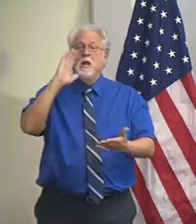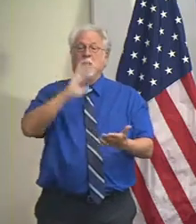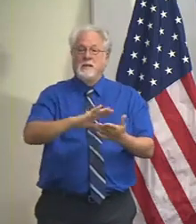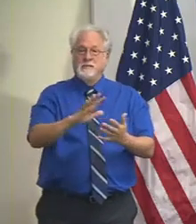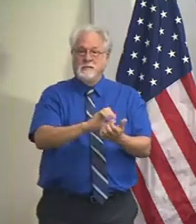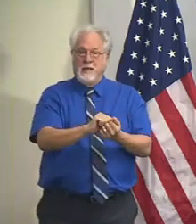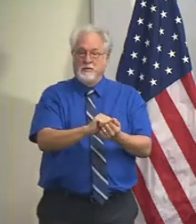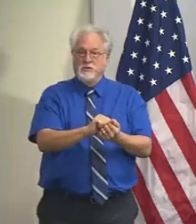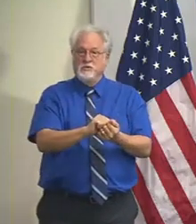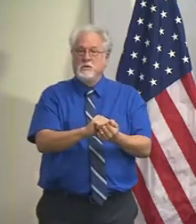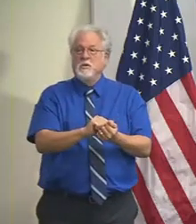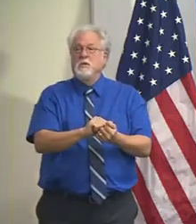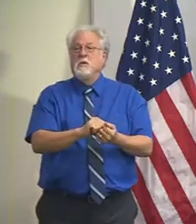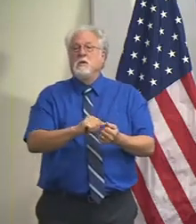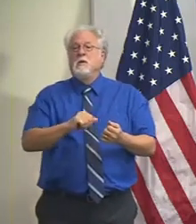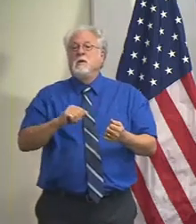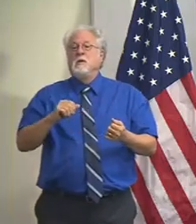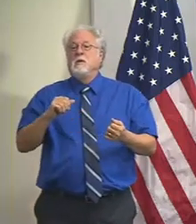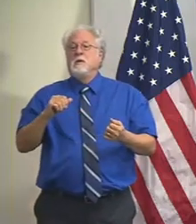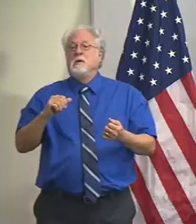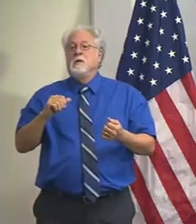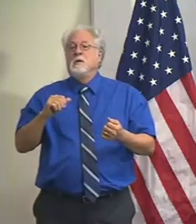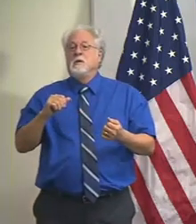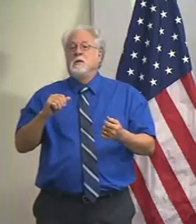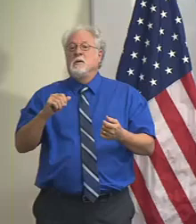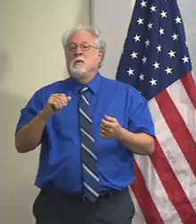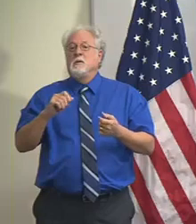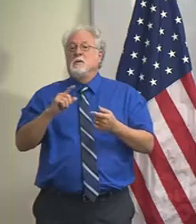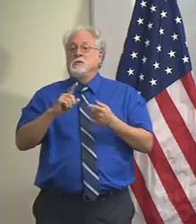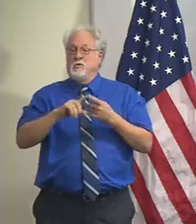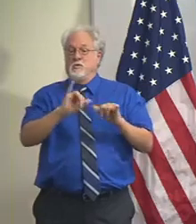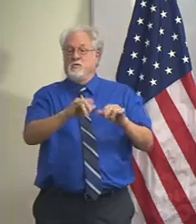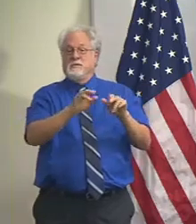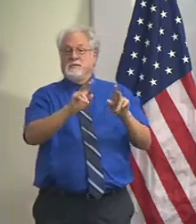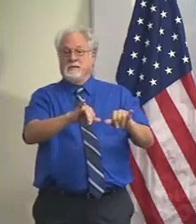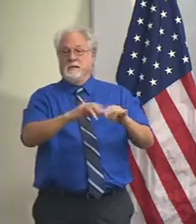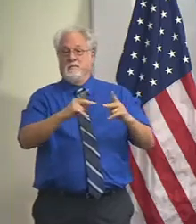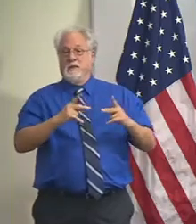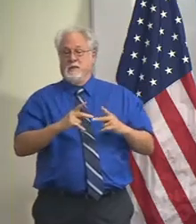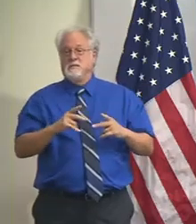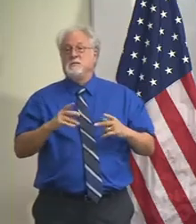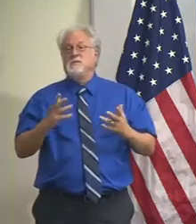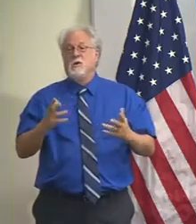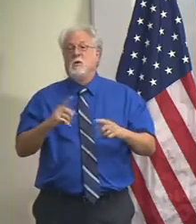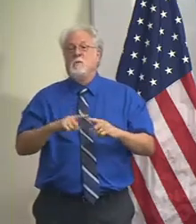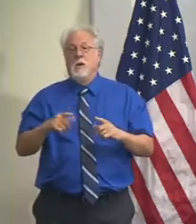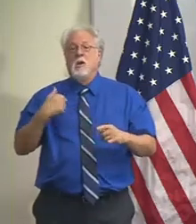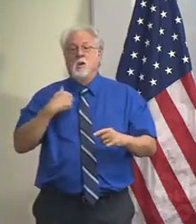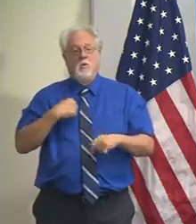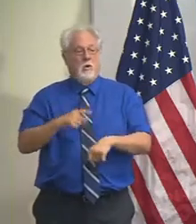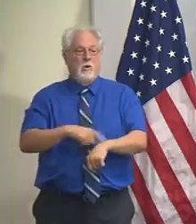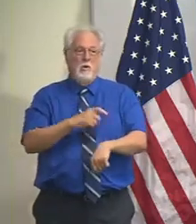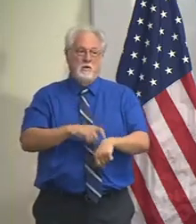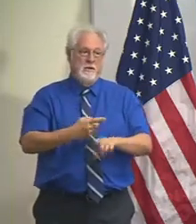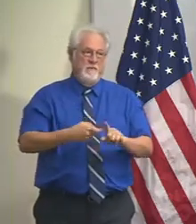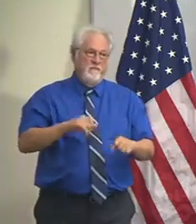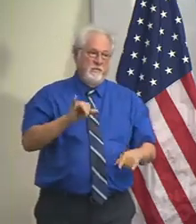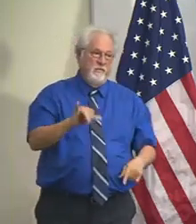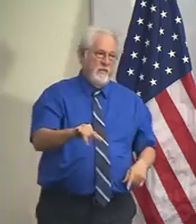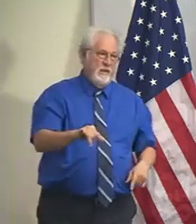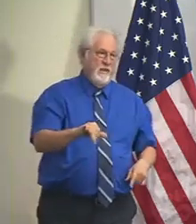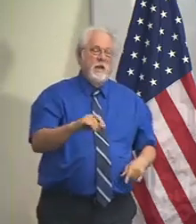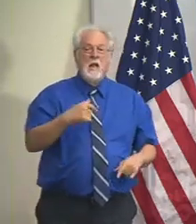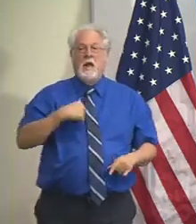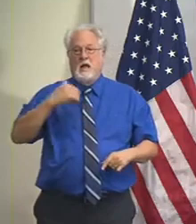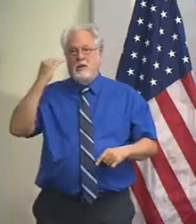damage to these same facilities and so forth. But we're a long time from that, and